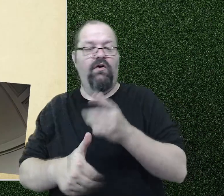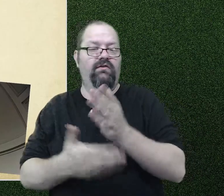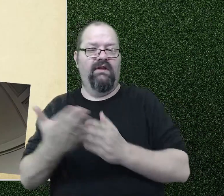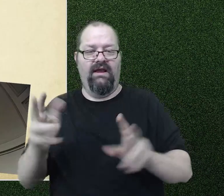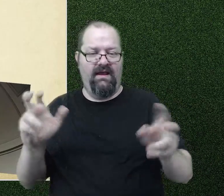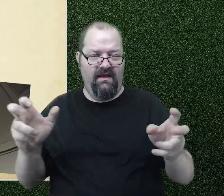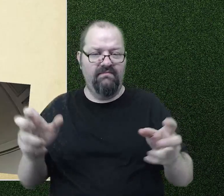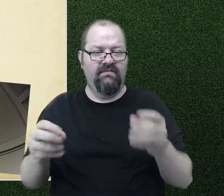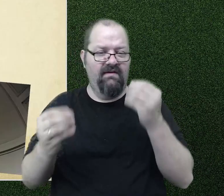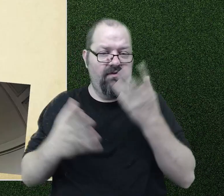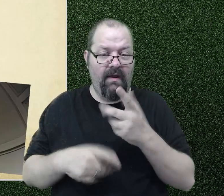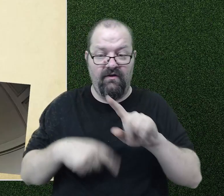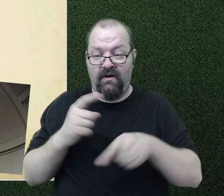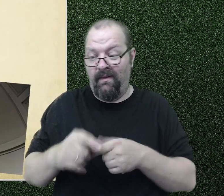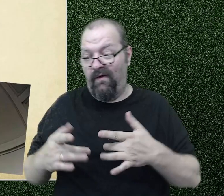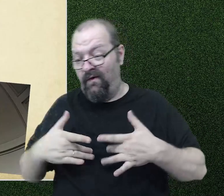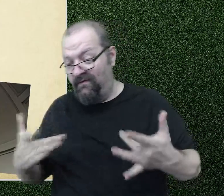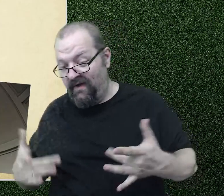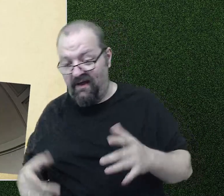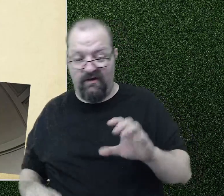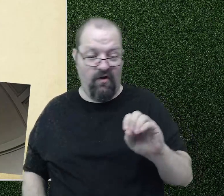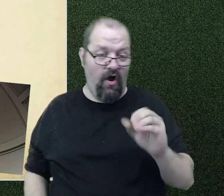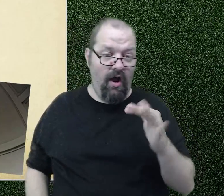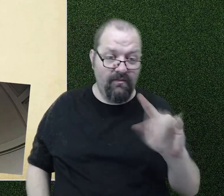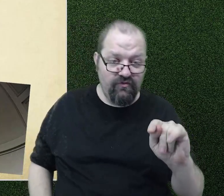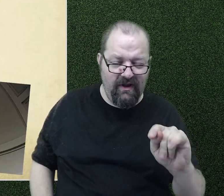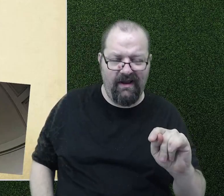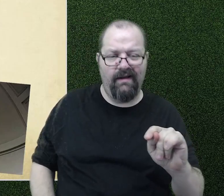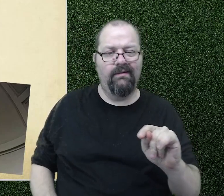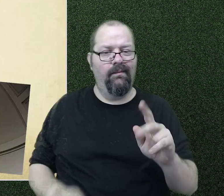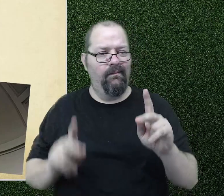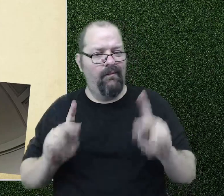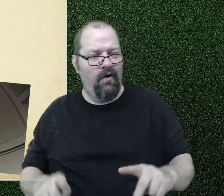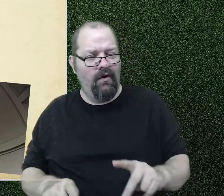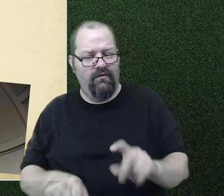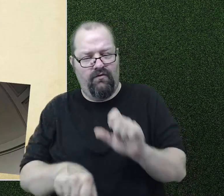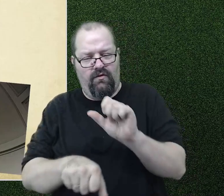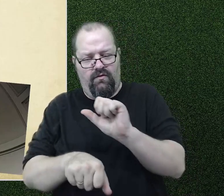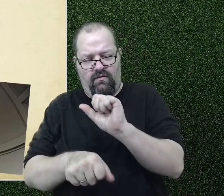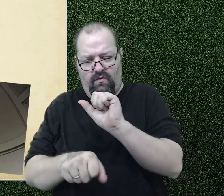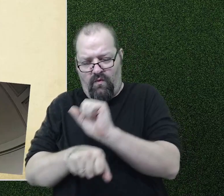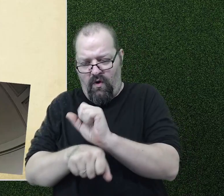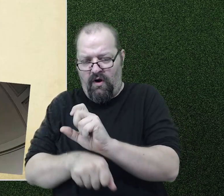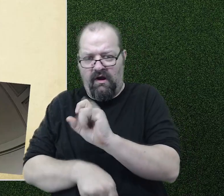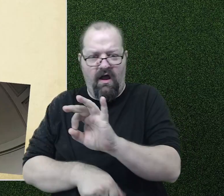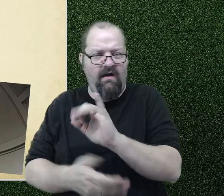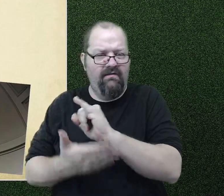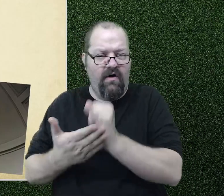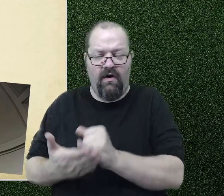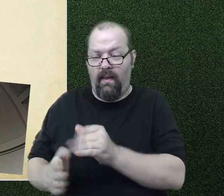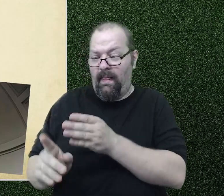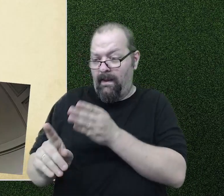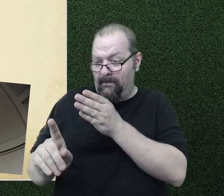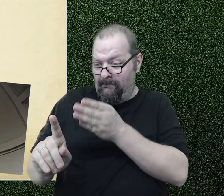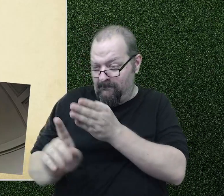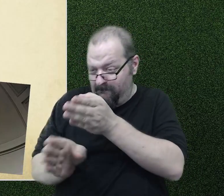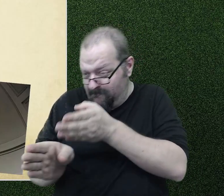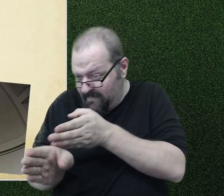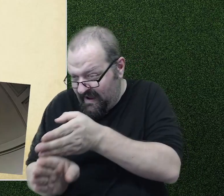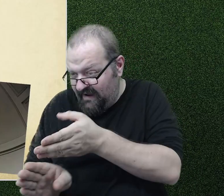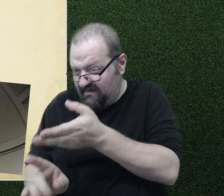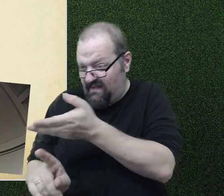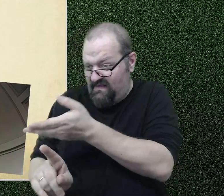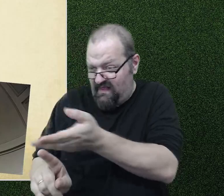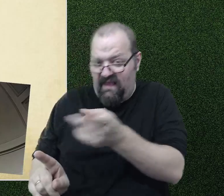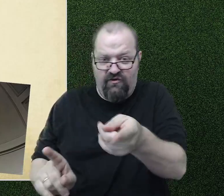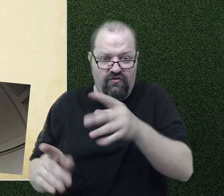event, object, person, or work of art. It's the main object you're studying. A primary source can be many things